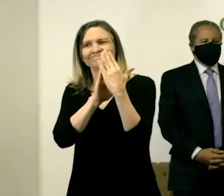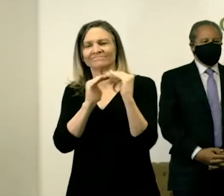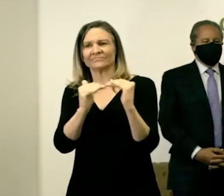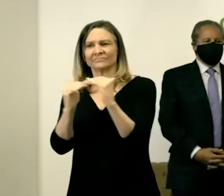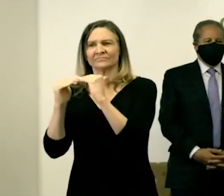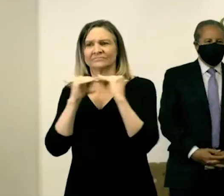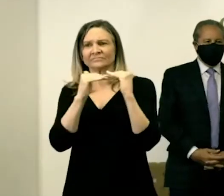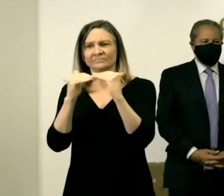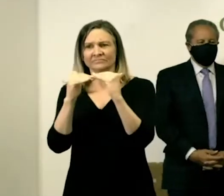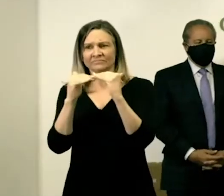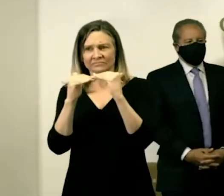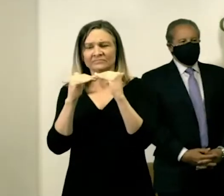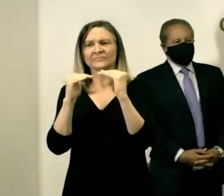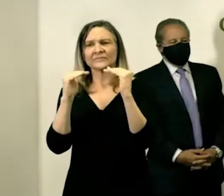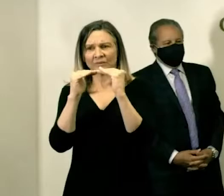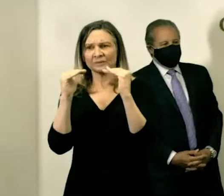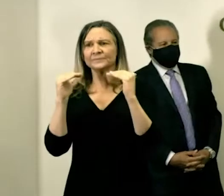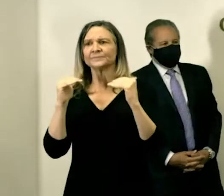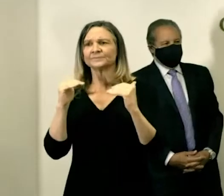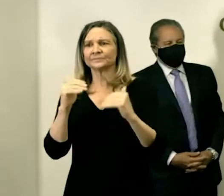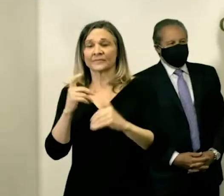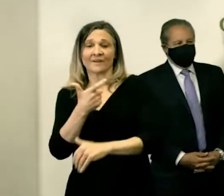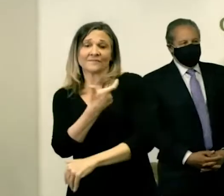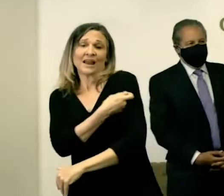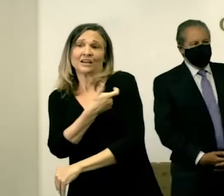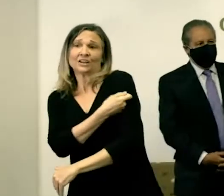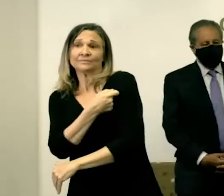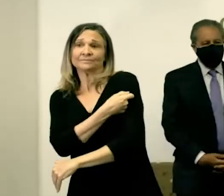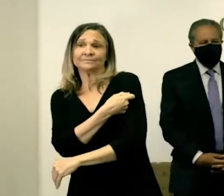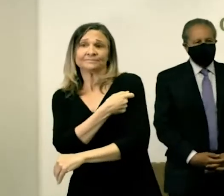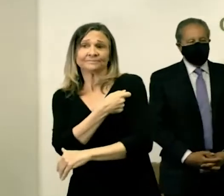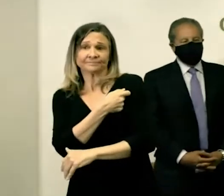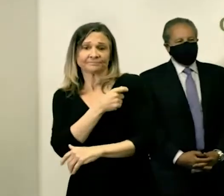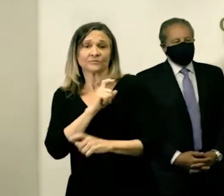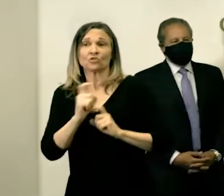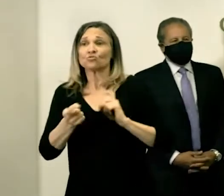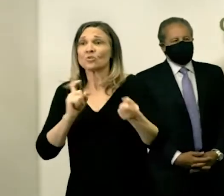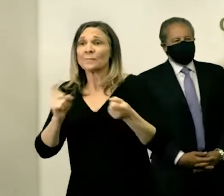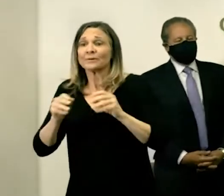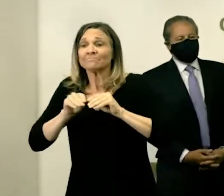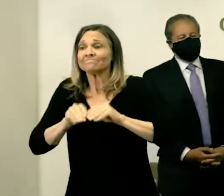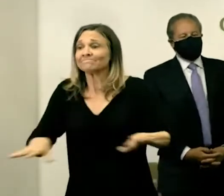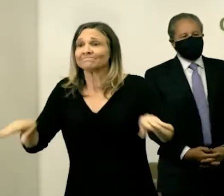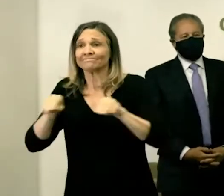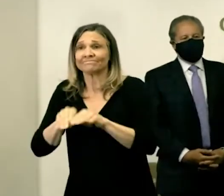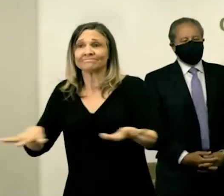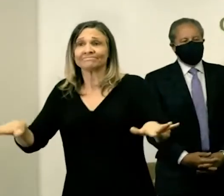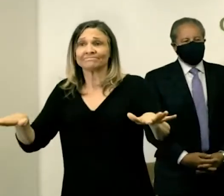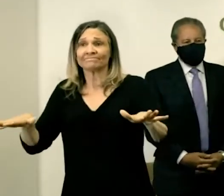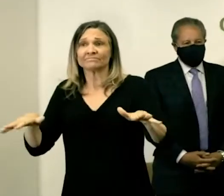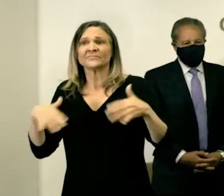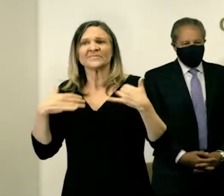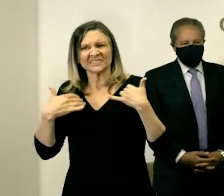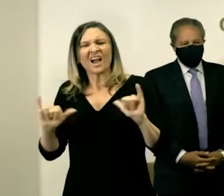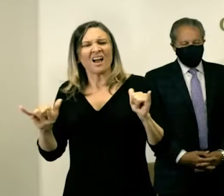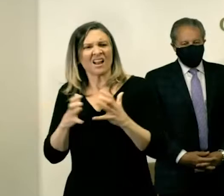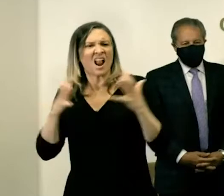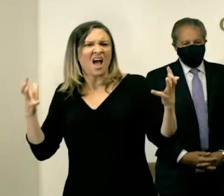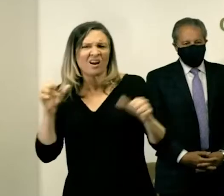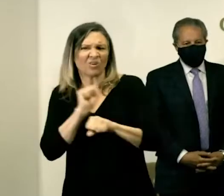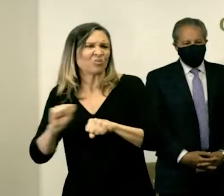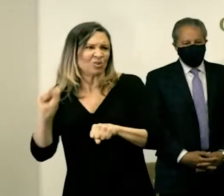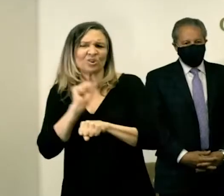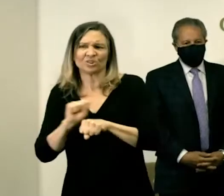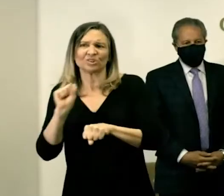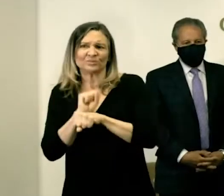vaccine administration and distribution. Now, that said, we still have a lot of work to do. We are mindful of that. We recognize we're not even close